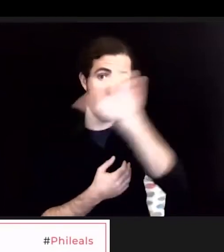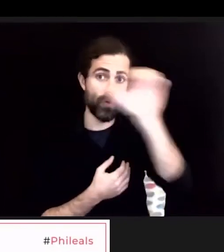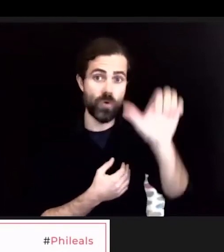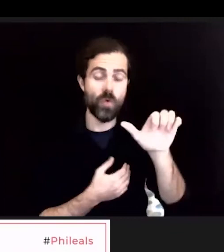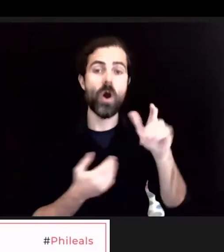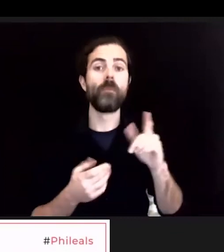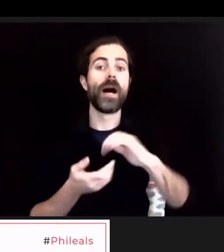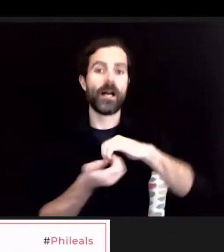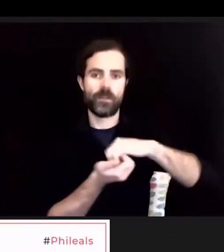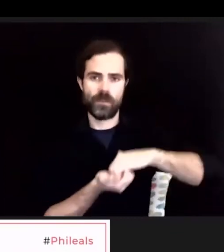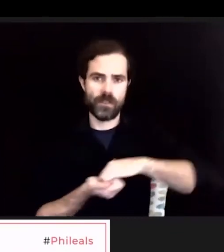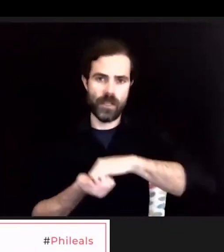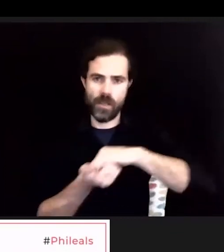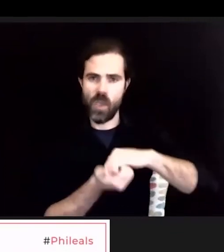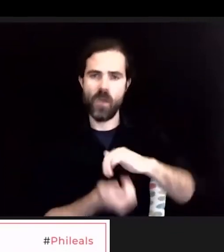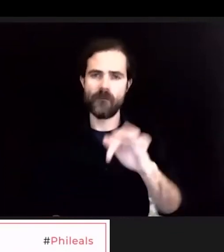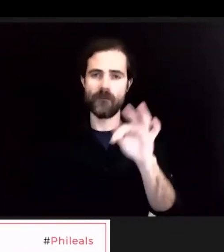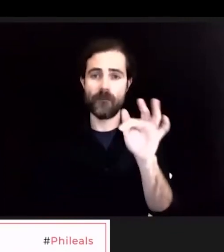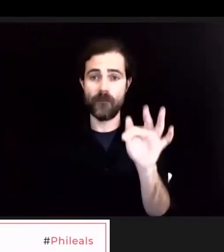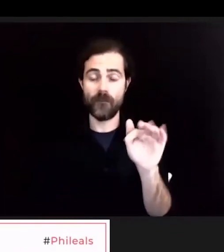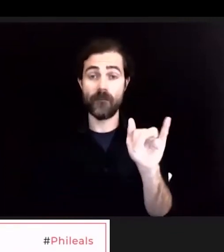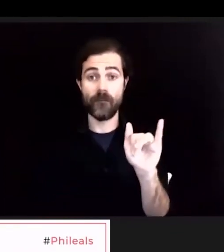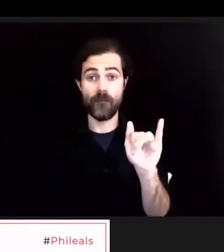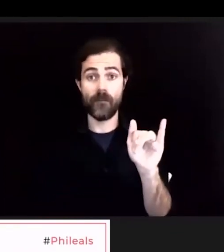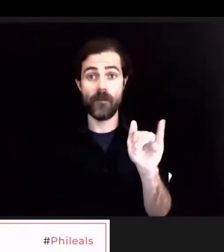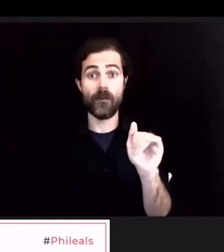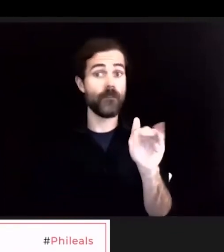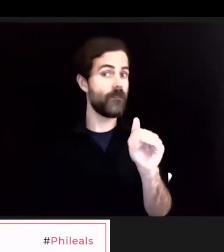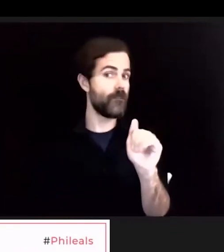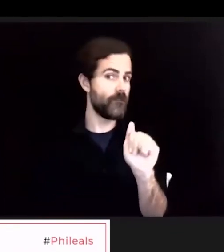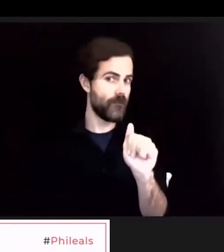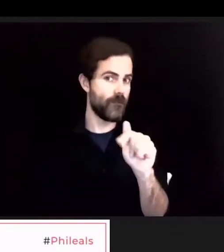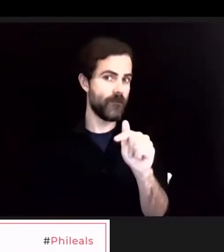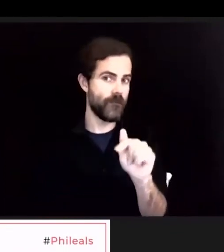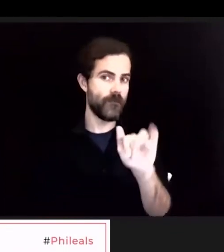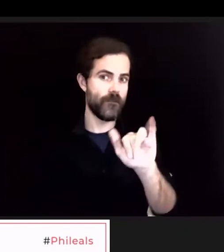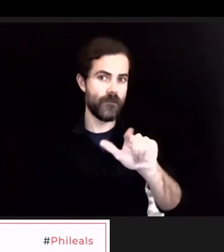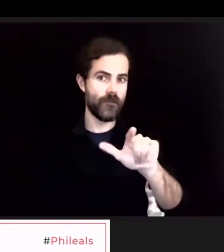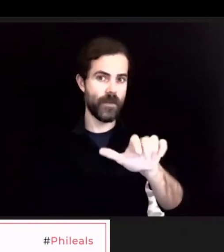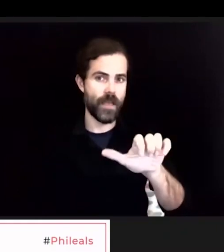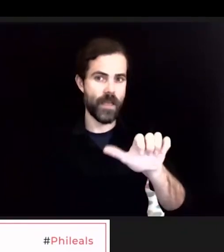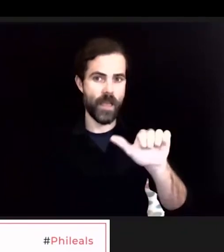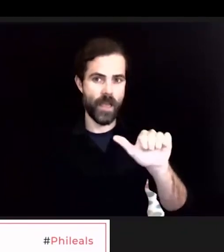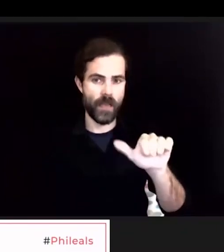Leticia, please tell us how can ACCESSIBILITECH matches